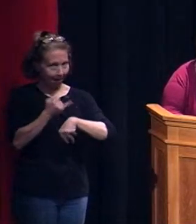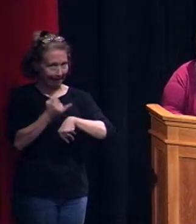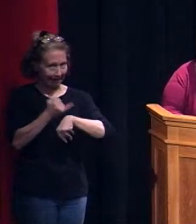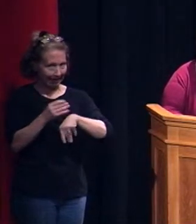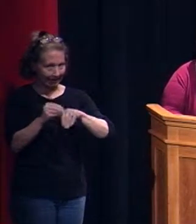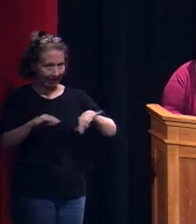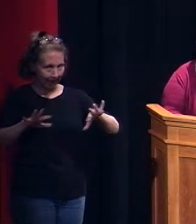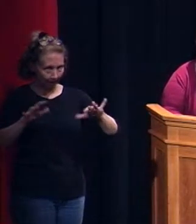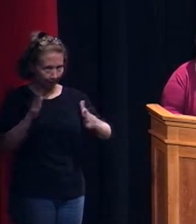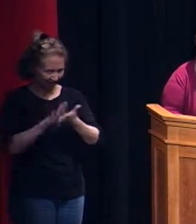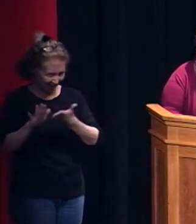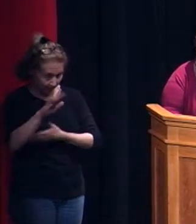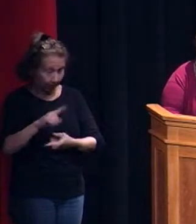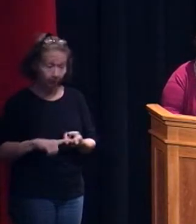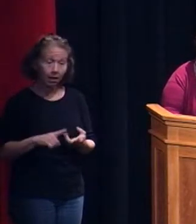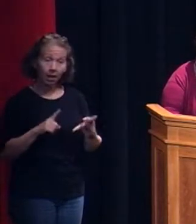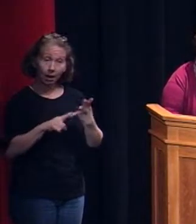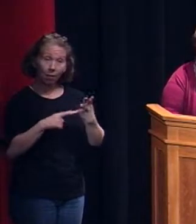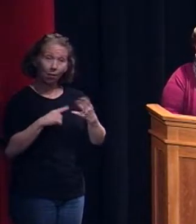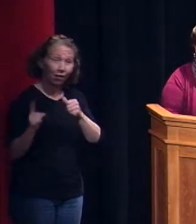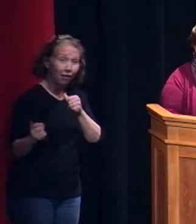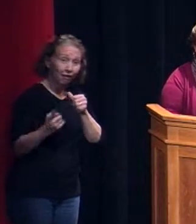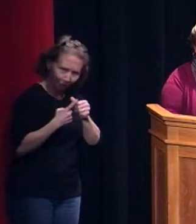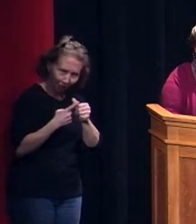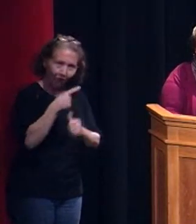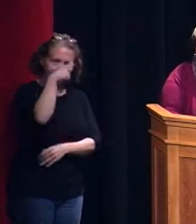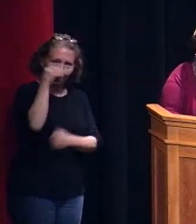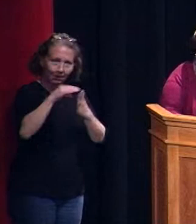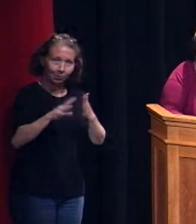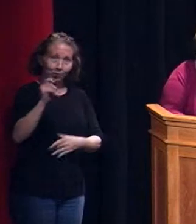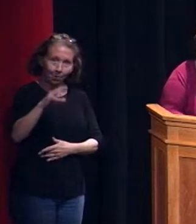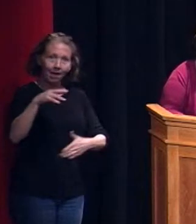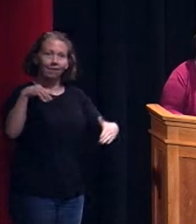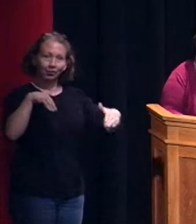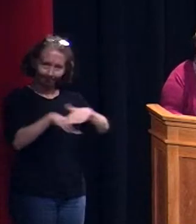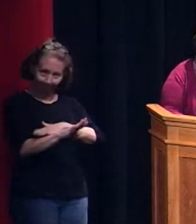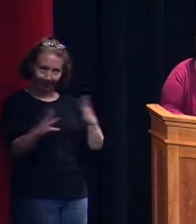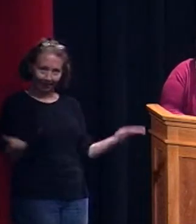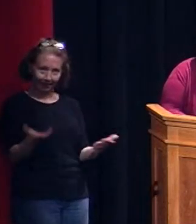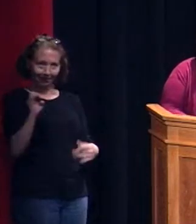of the first Black students to integrate E.C. Glass High School.